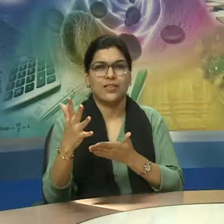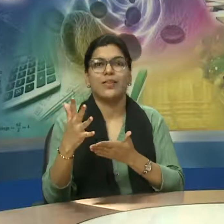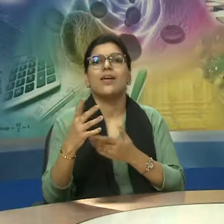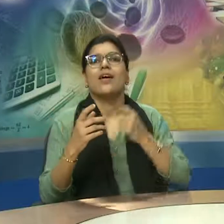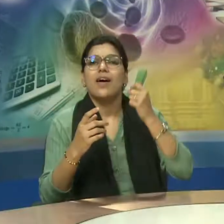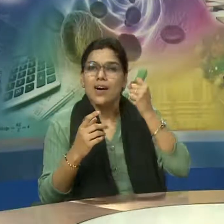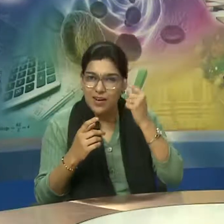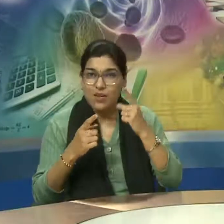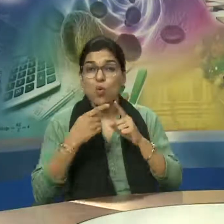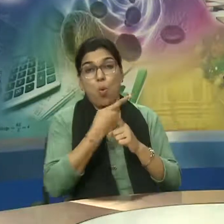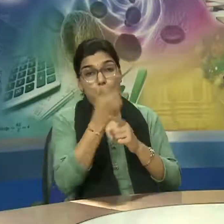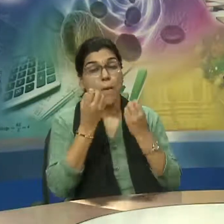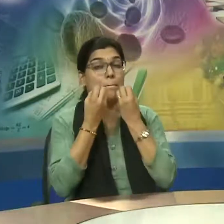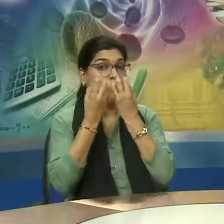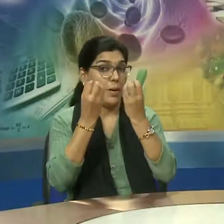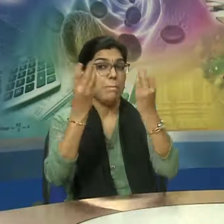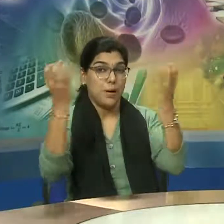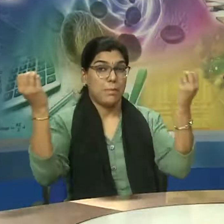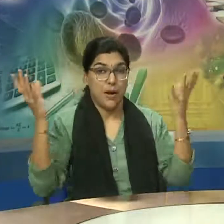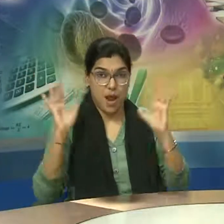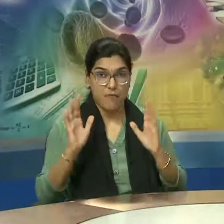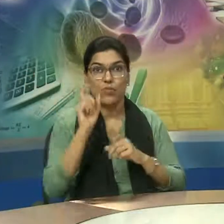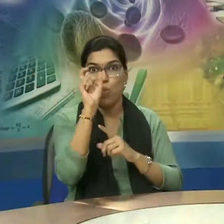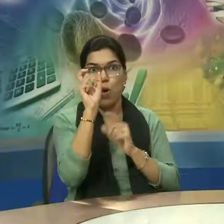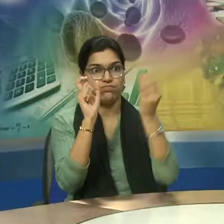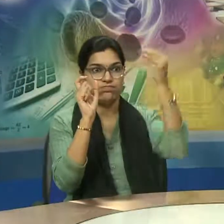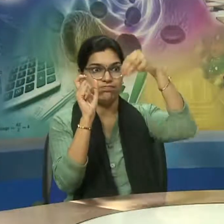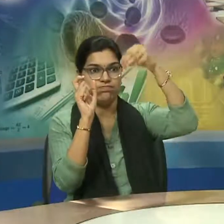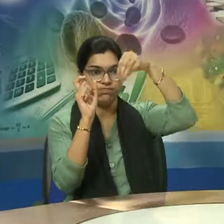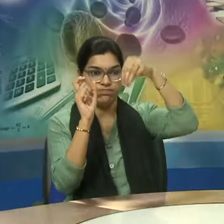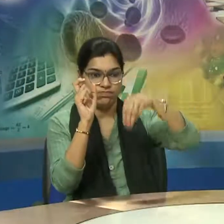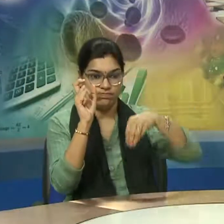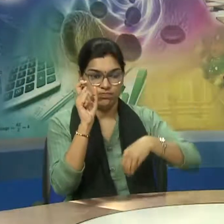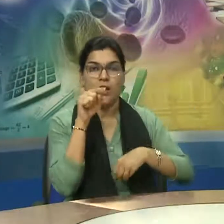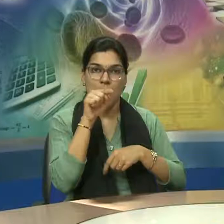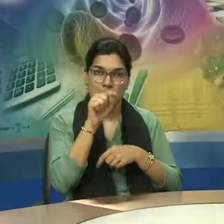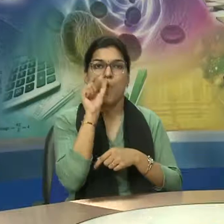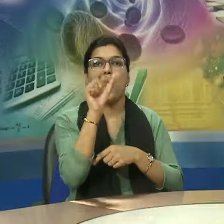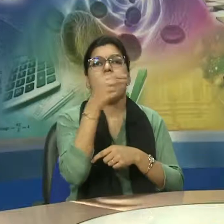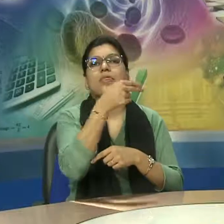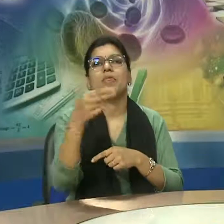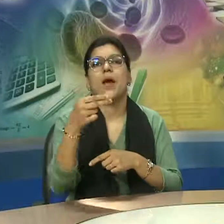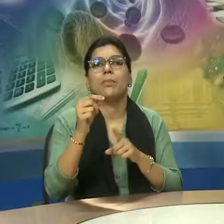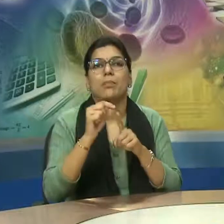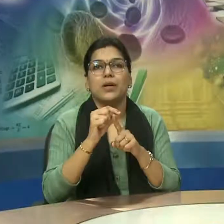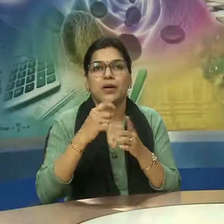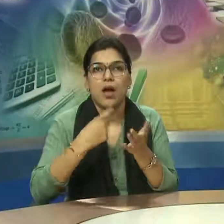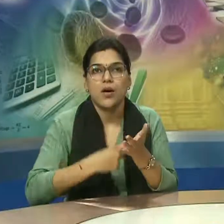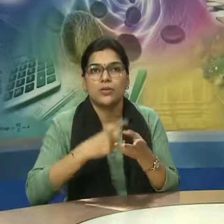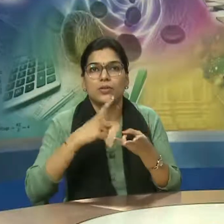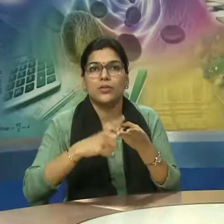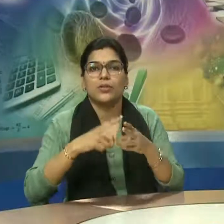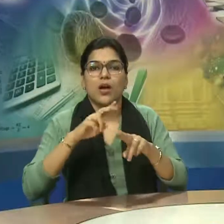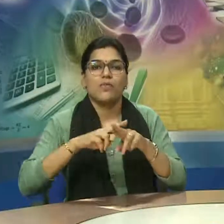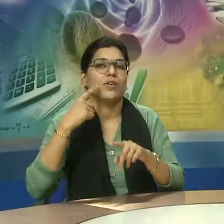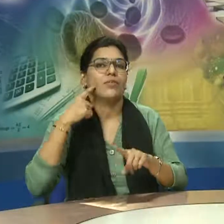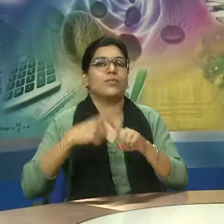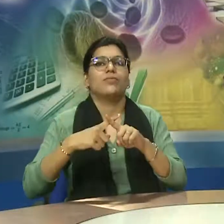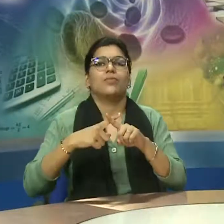is the person who is not true. There are so many prefixes.